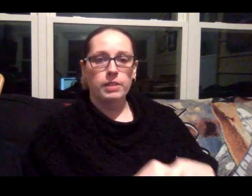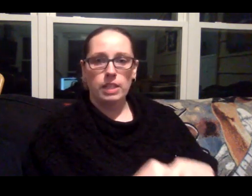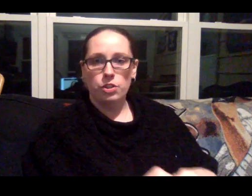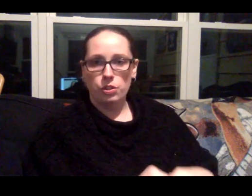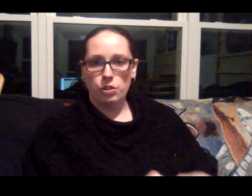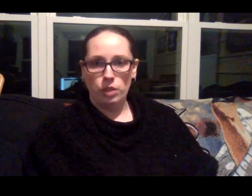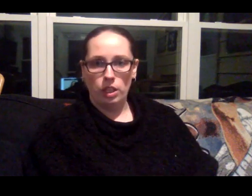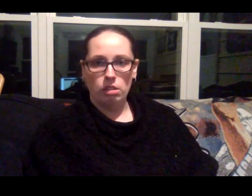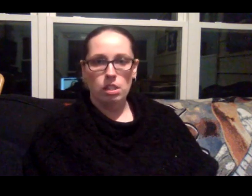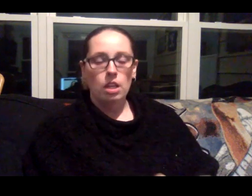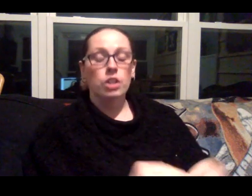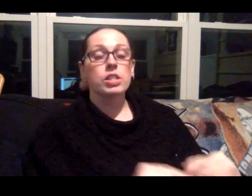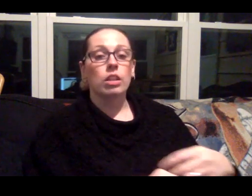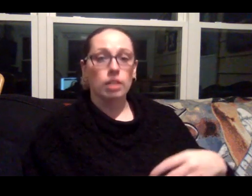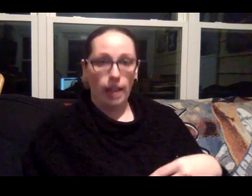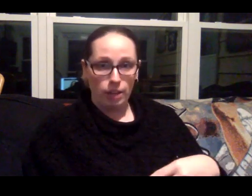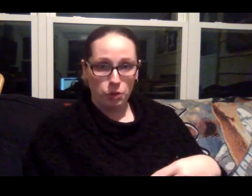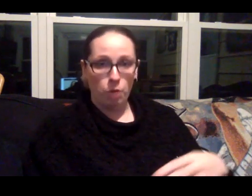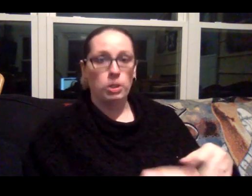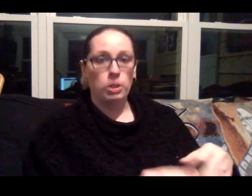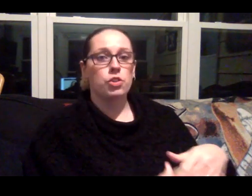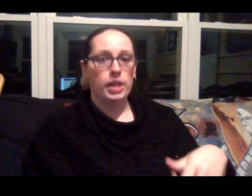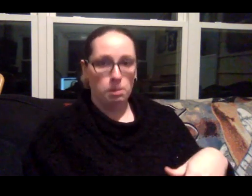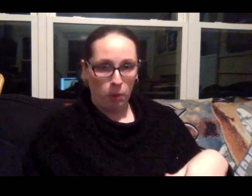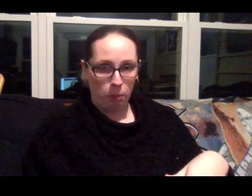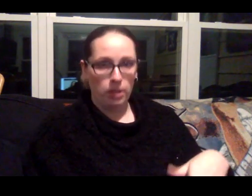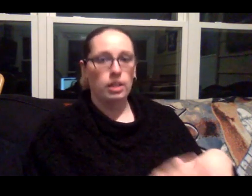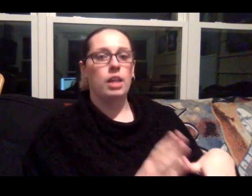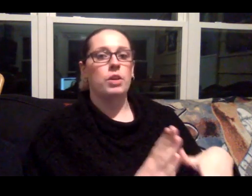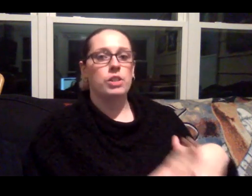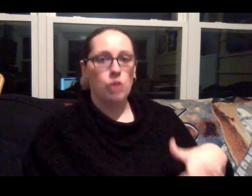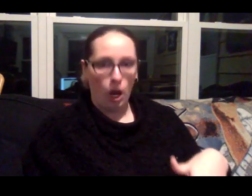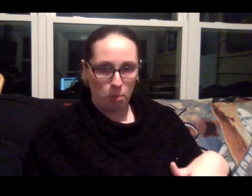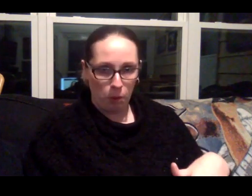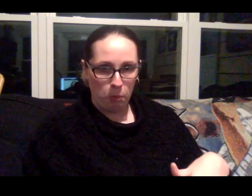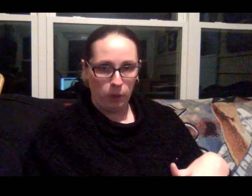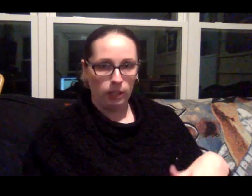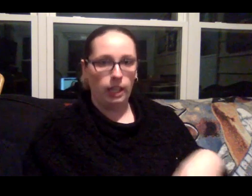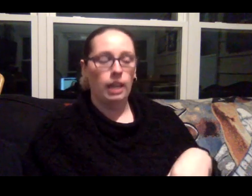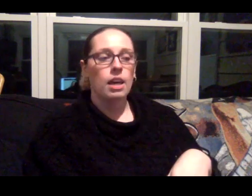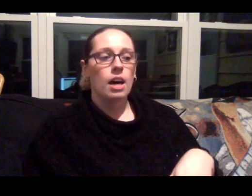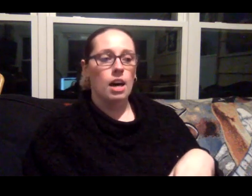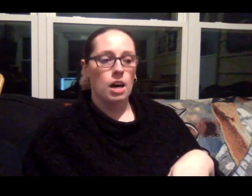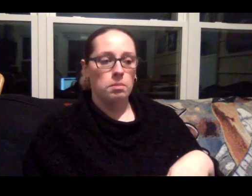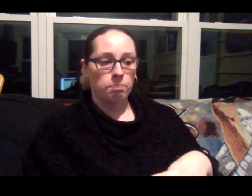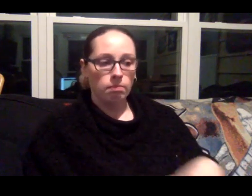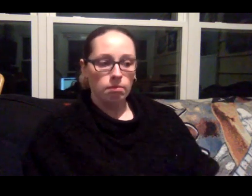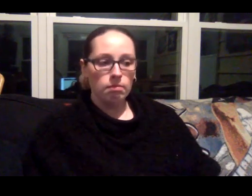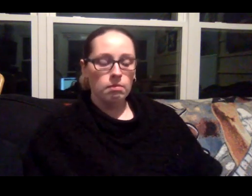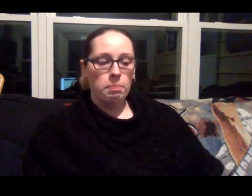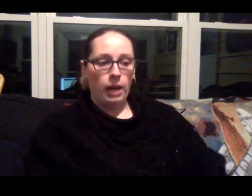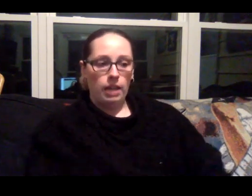you have to teach the students. You're still in the classroom. You need to dress appropriately. You need to talk appropriately. Um,